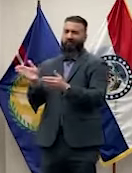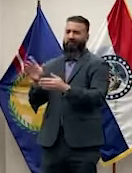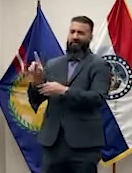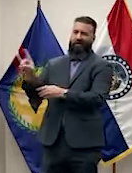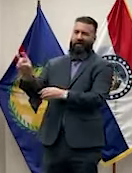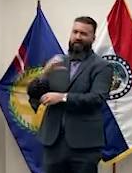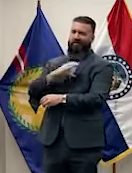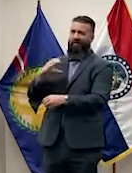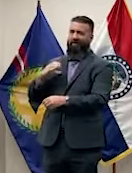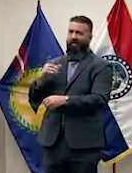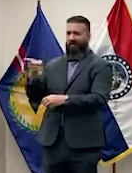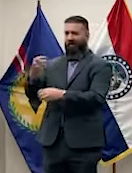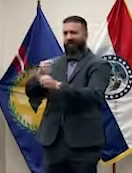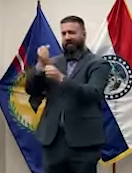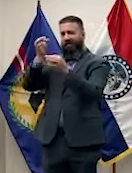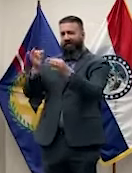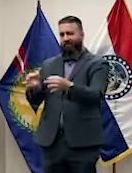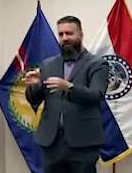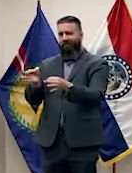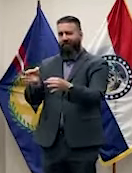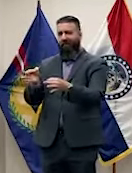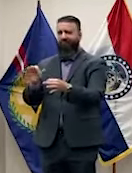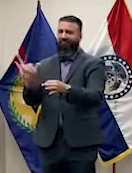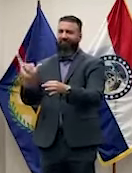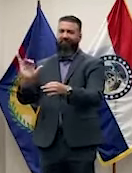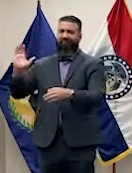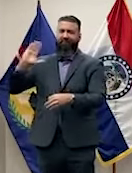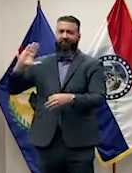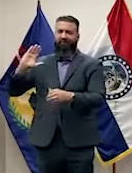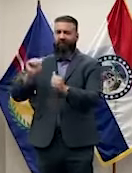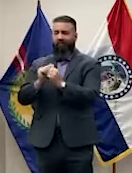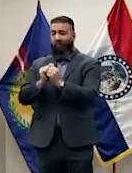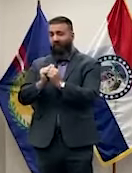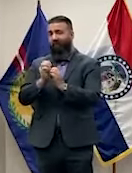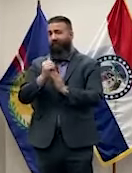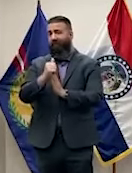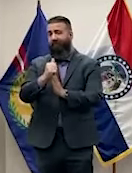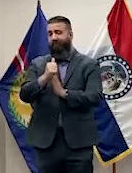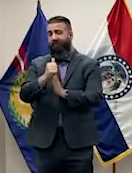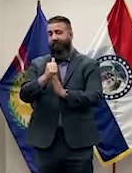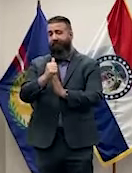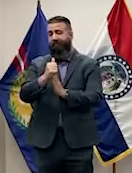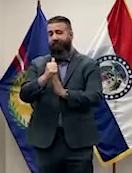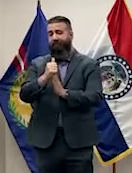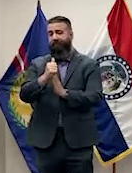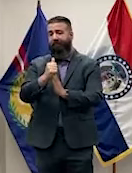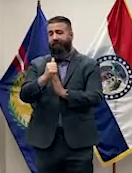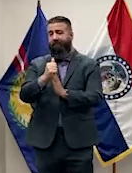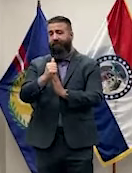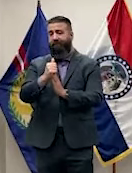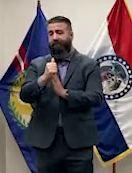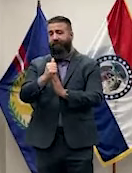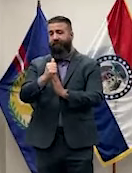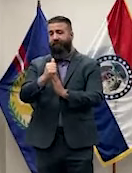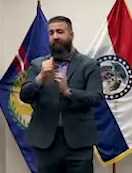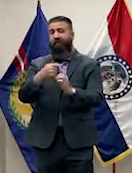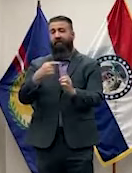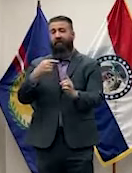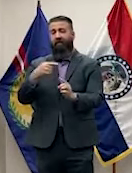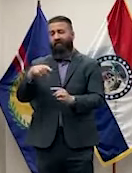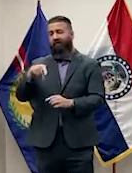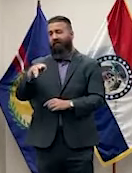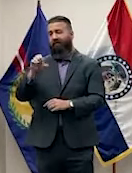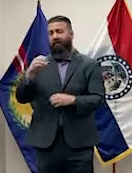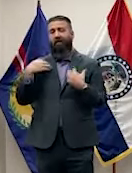They'll make that decision as they did in the past with the guidance of the county public health director, Dr.